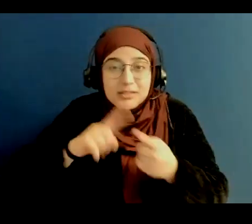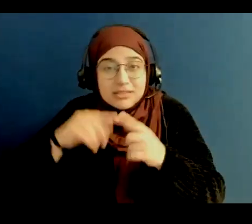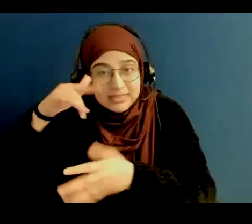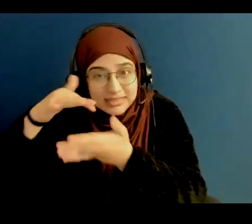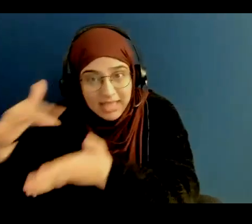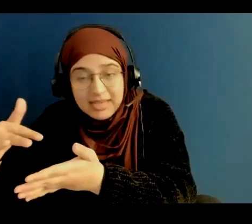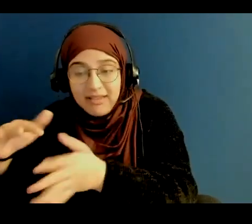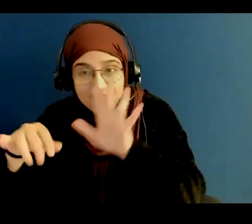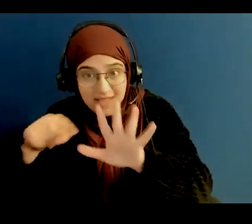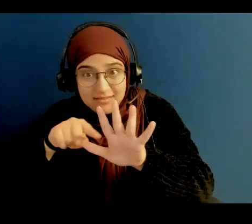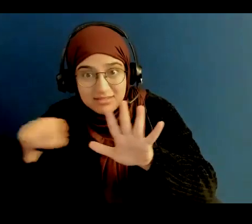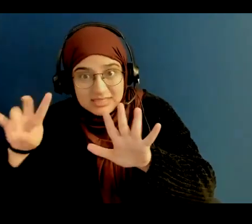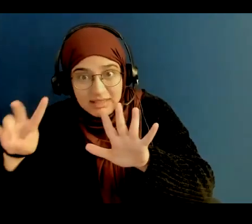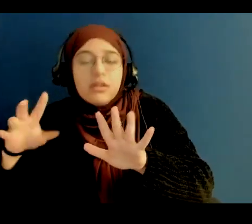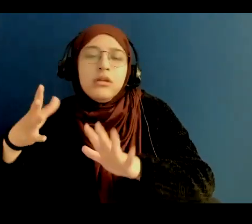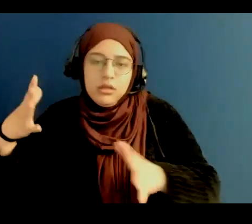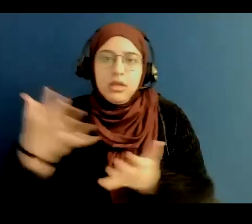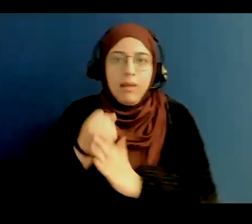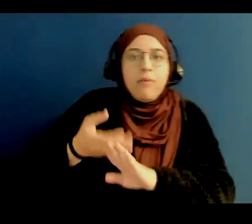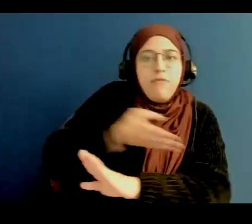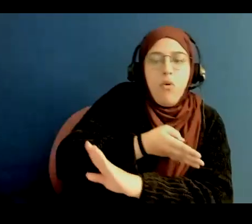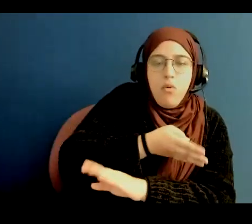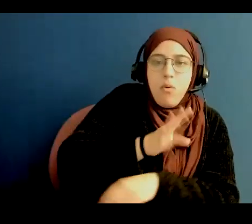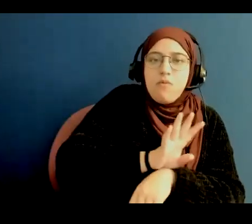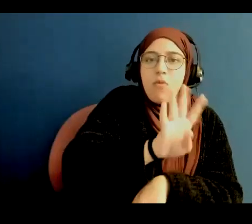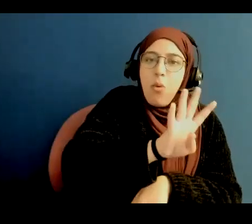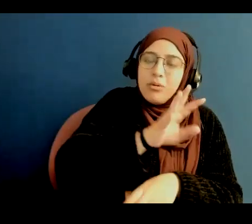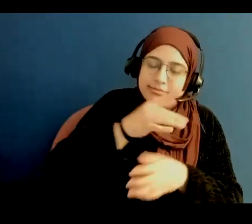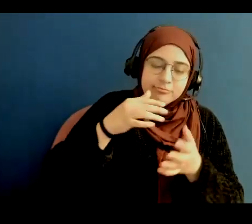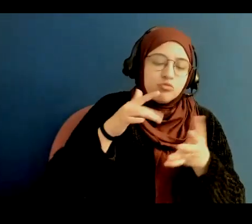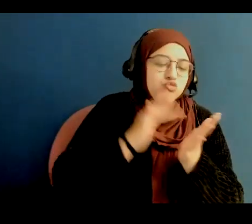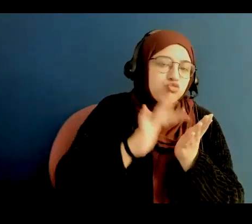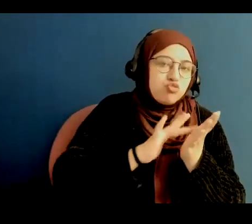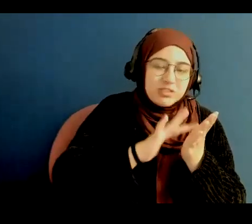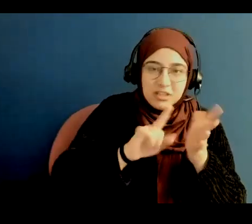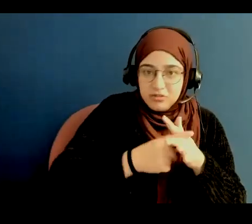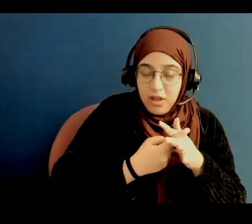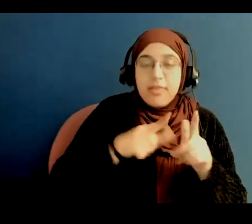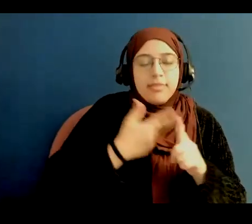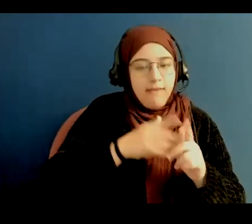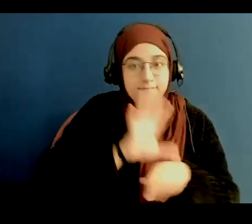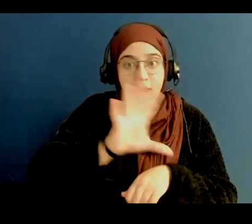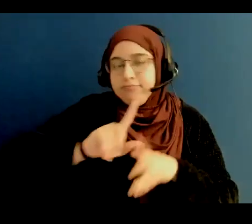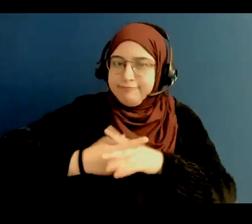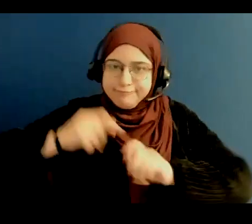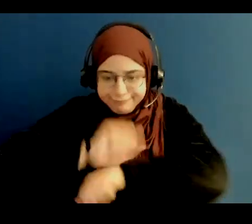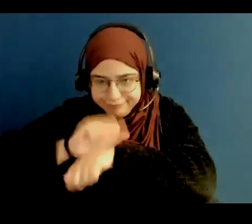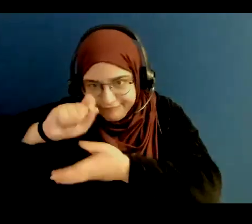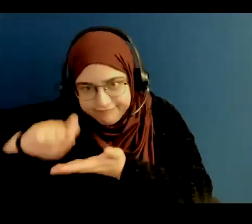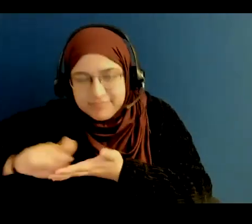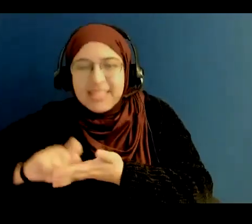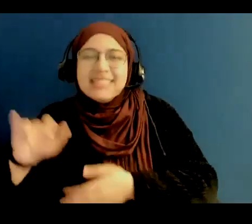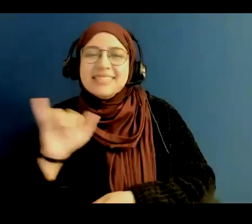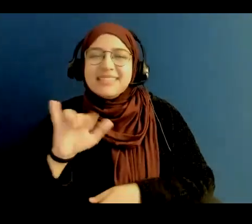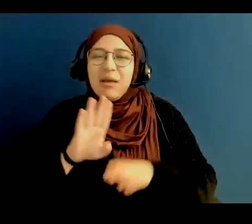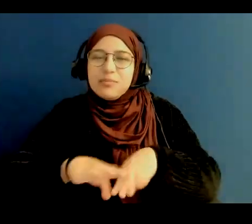for procrastination. It's kind of like children. When children go into studying, you first want to give them some time to relax and